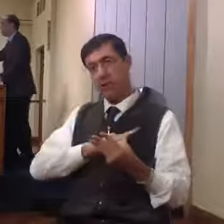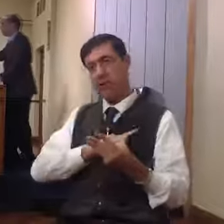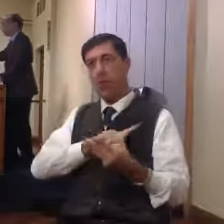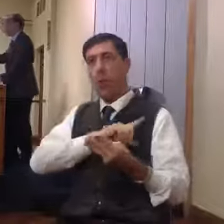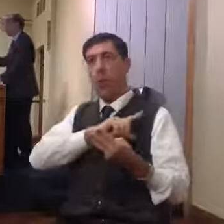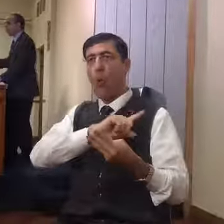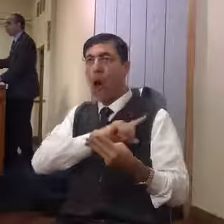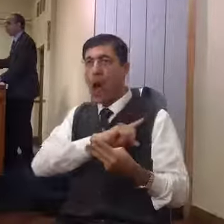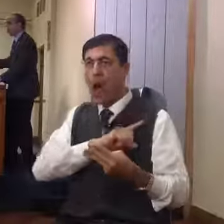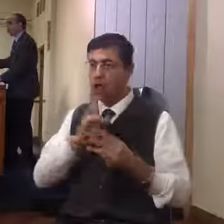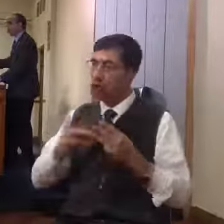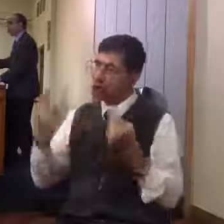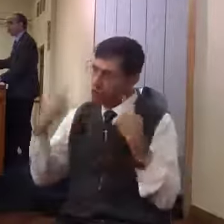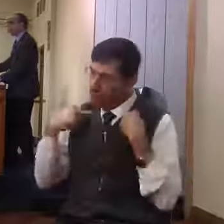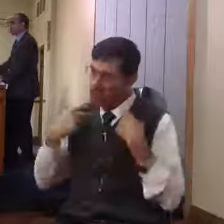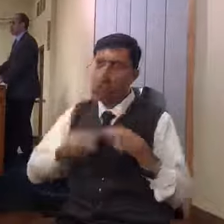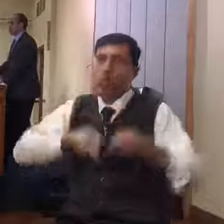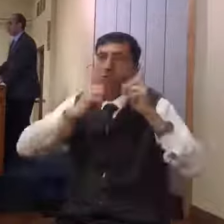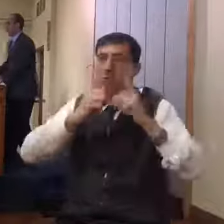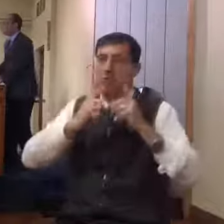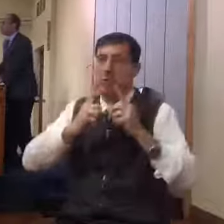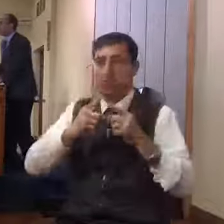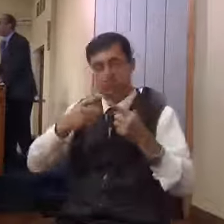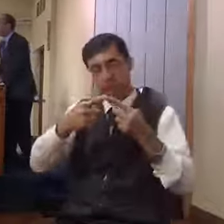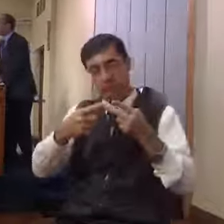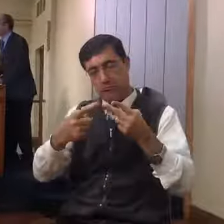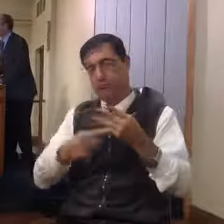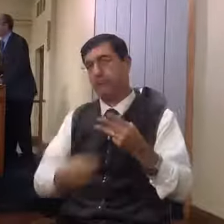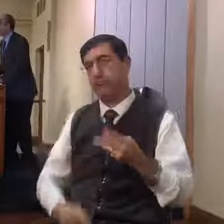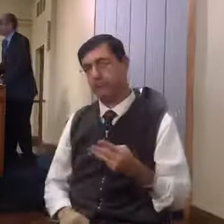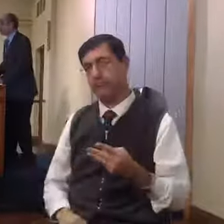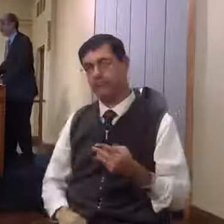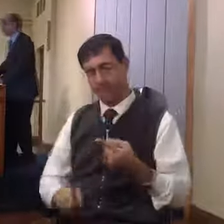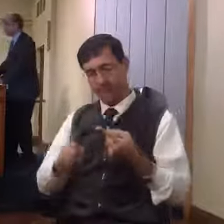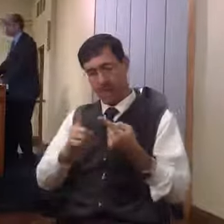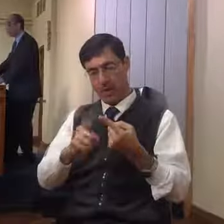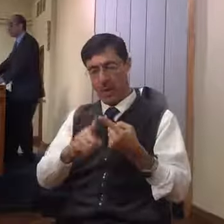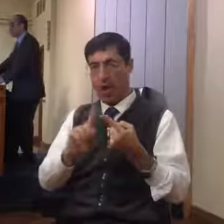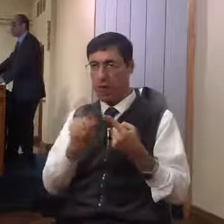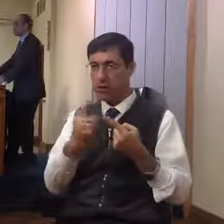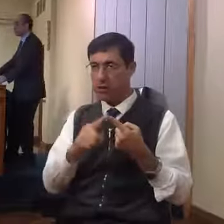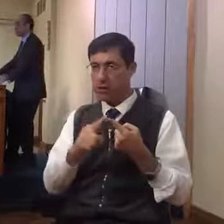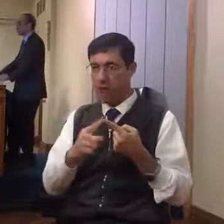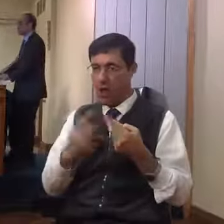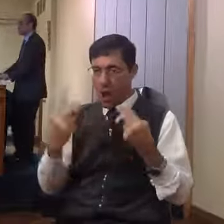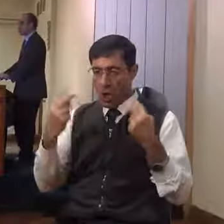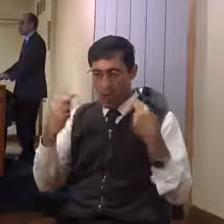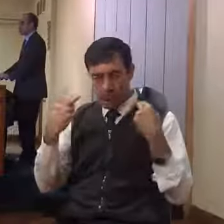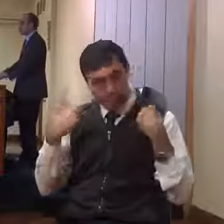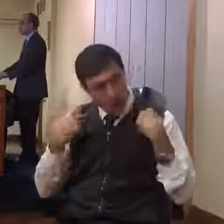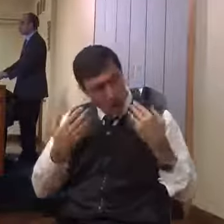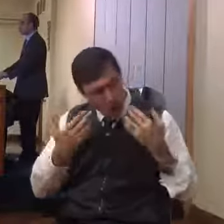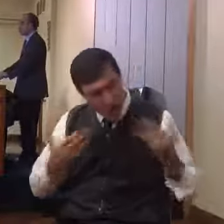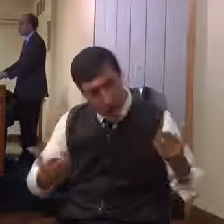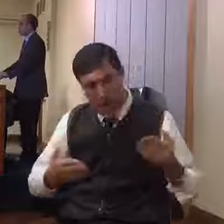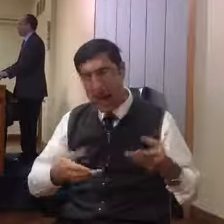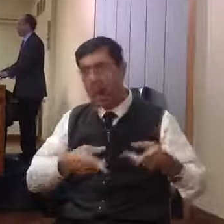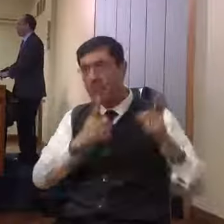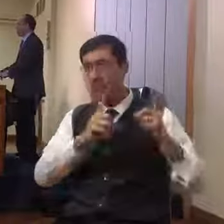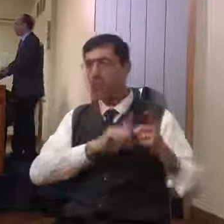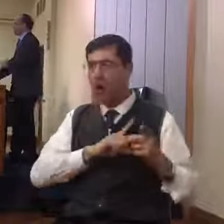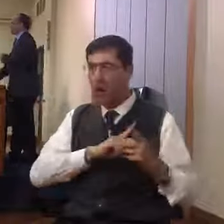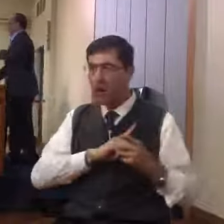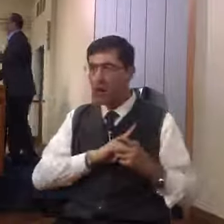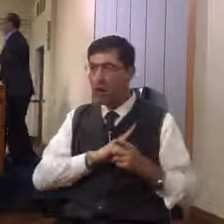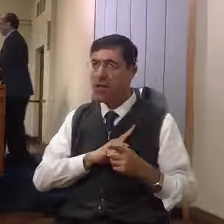And the first one, which we already mentioned, is that for the Lord's sake. Paul says that also in Romans chapter 13.